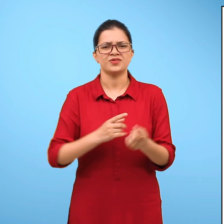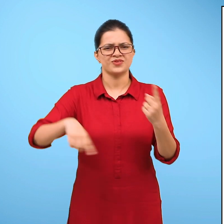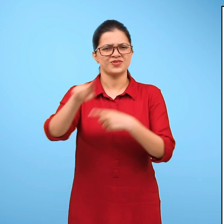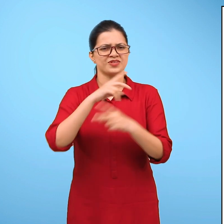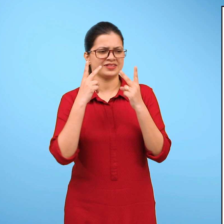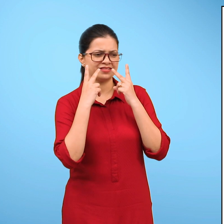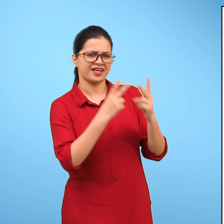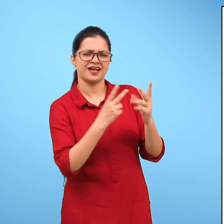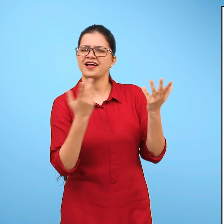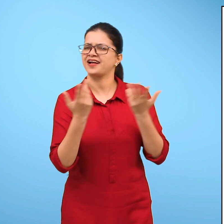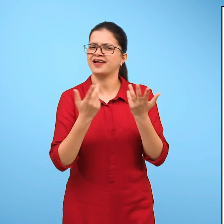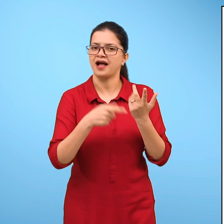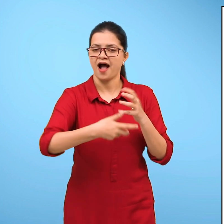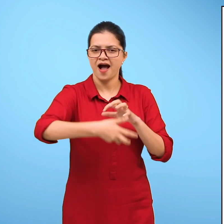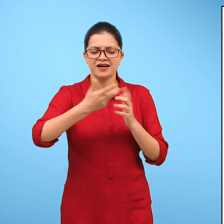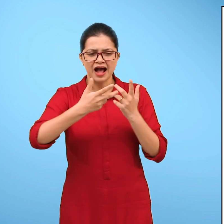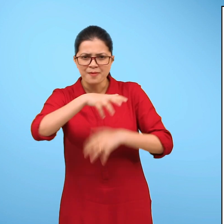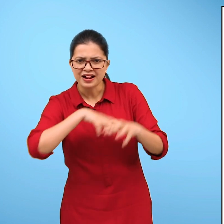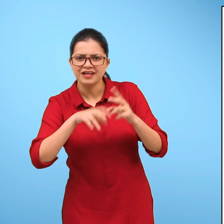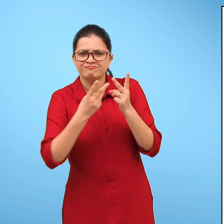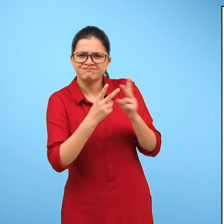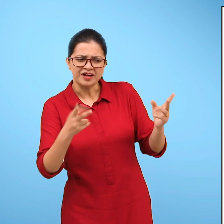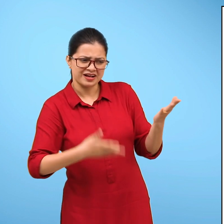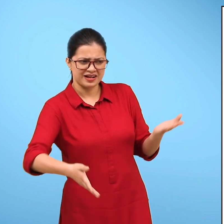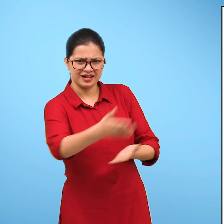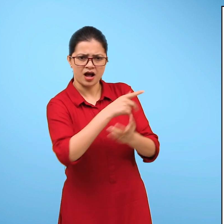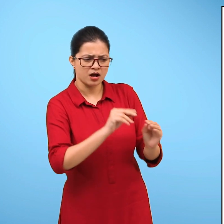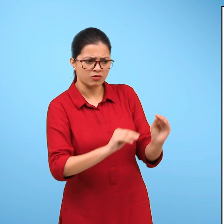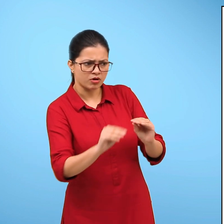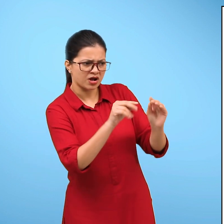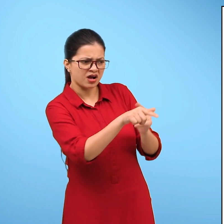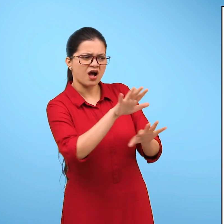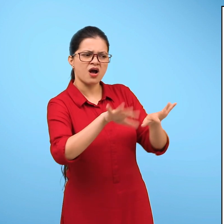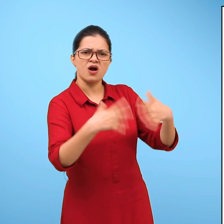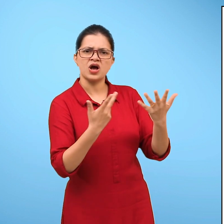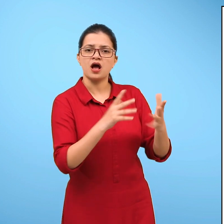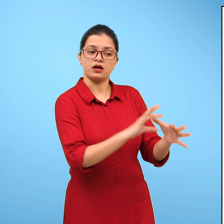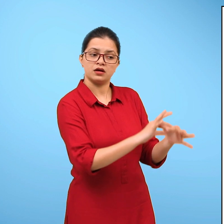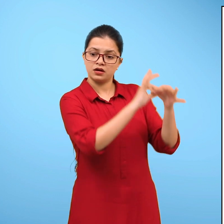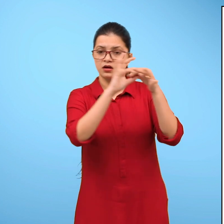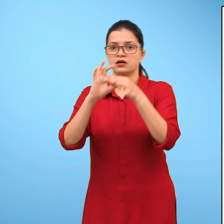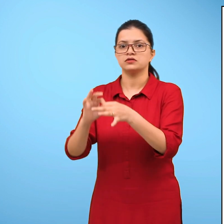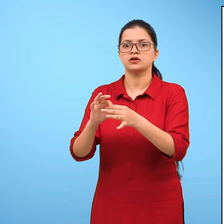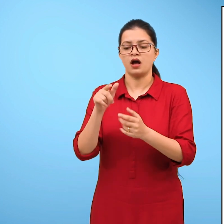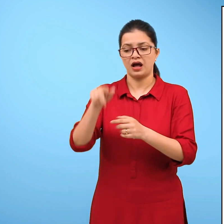Let us see how animals move from place to place by filling up table 8.1.